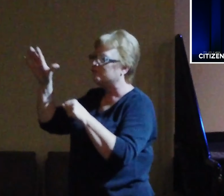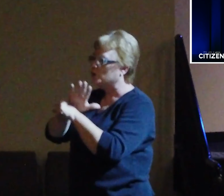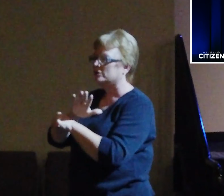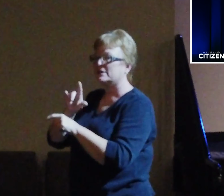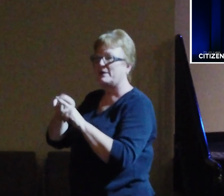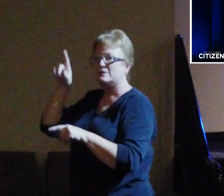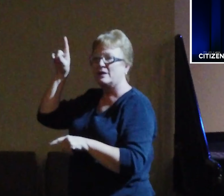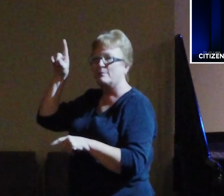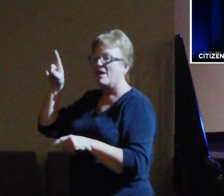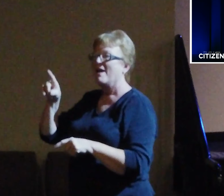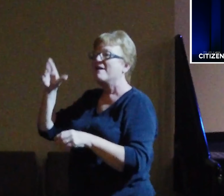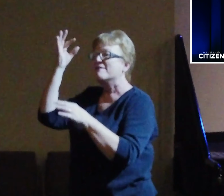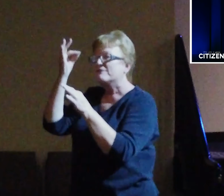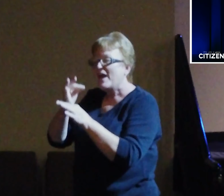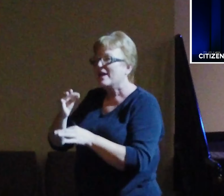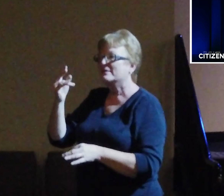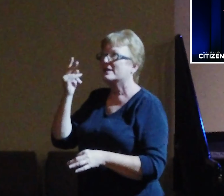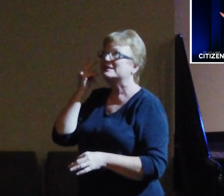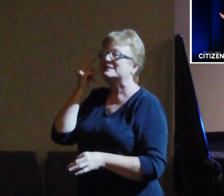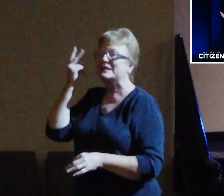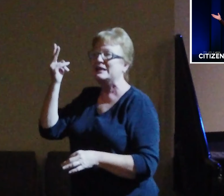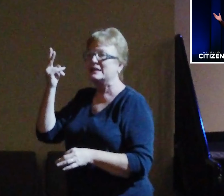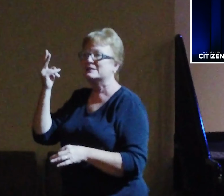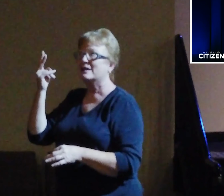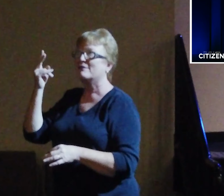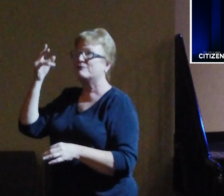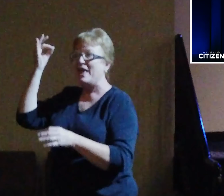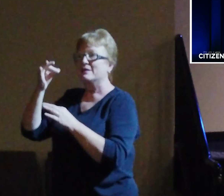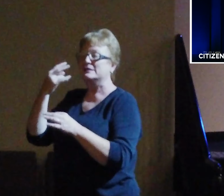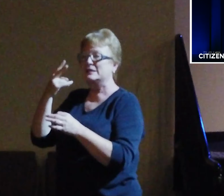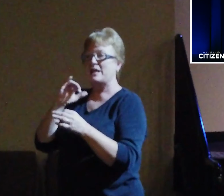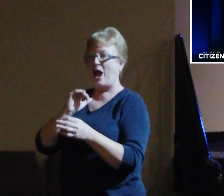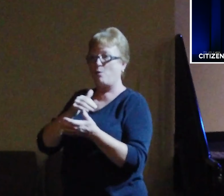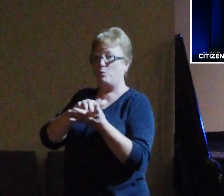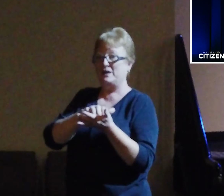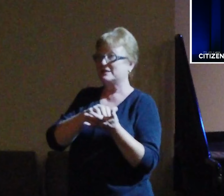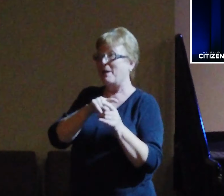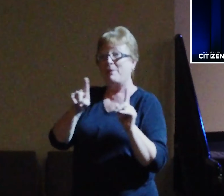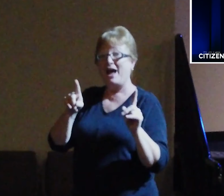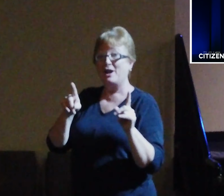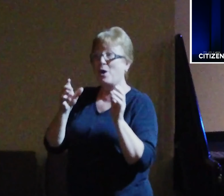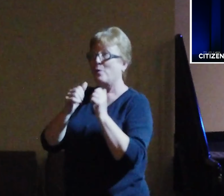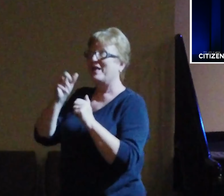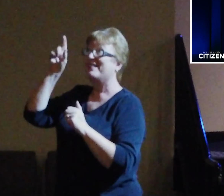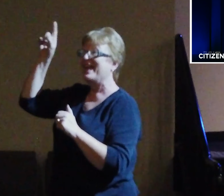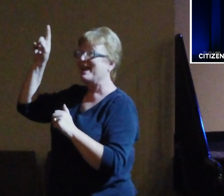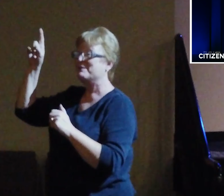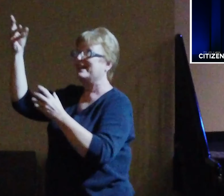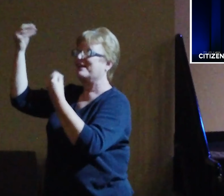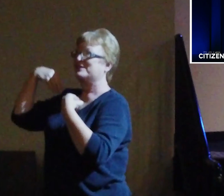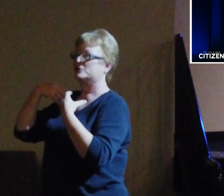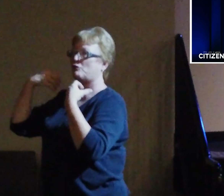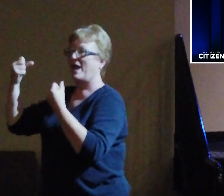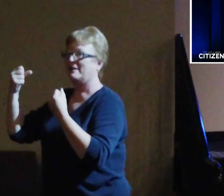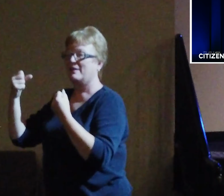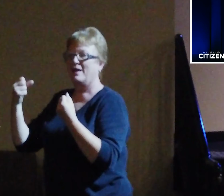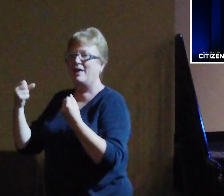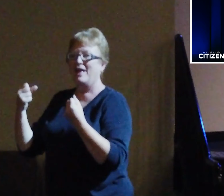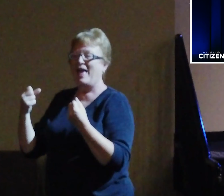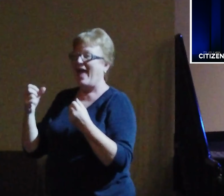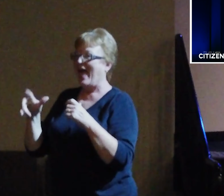Faith sees the weakness, but in light of God's strength, faith sees the eternal, not the temporal,